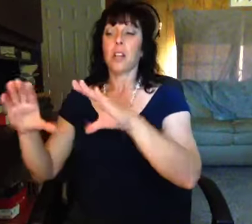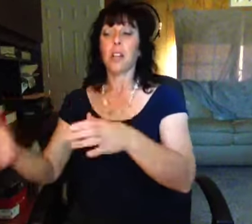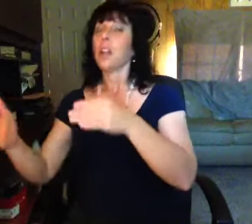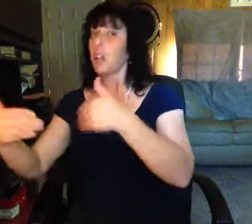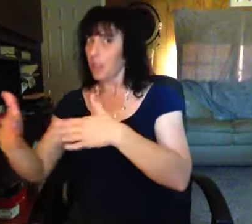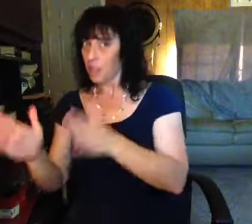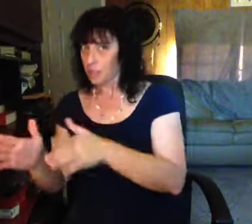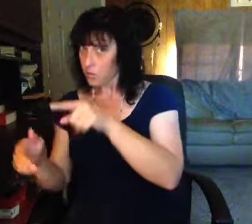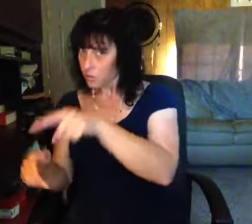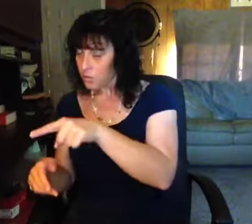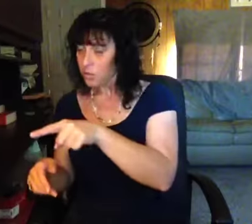now have